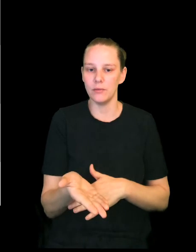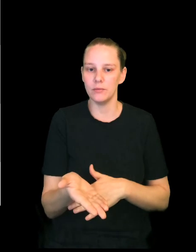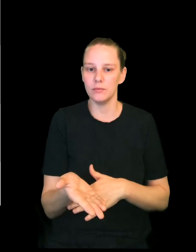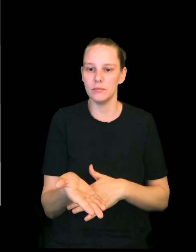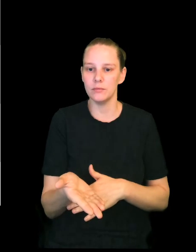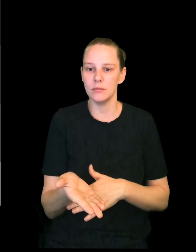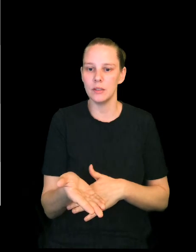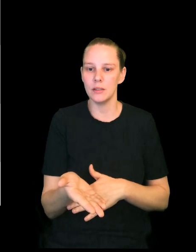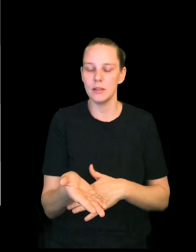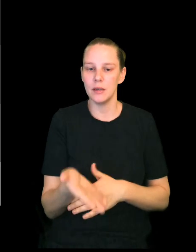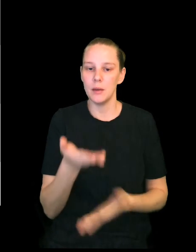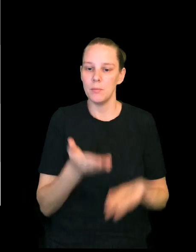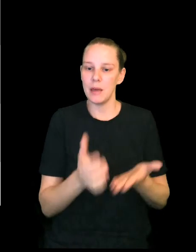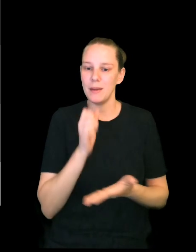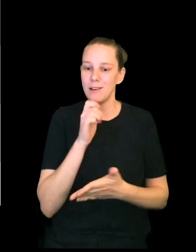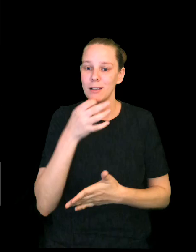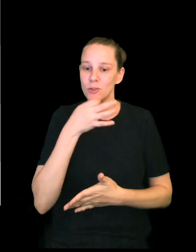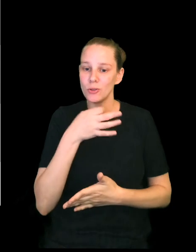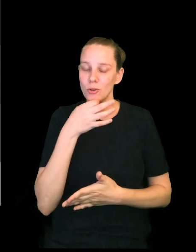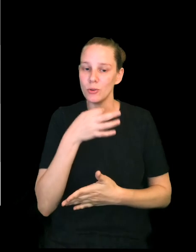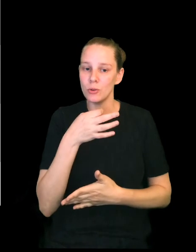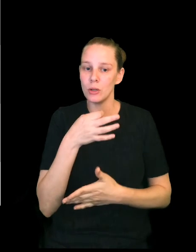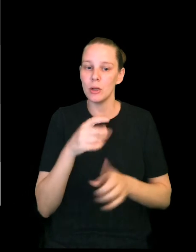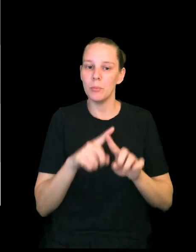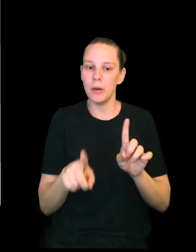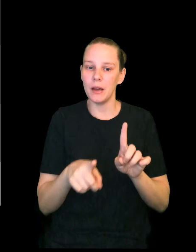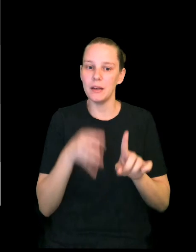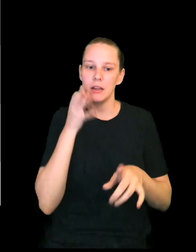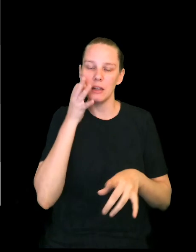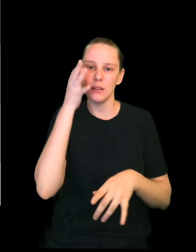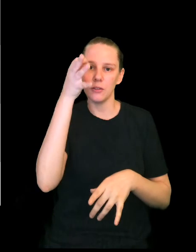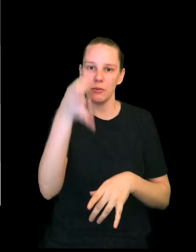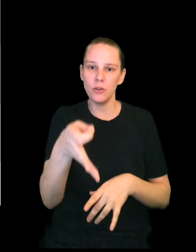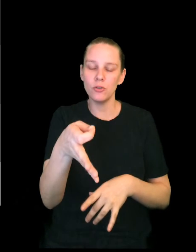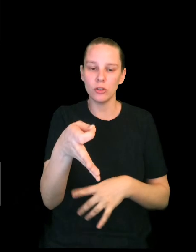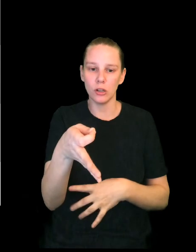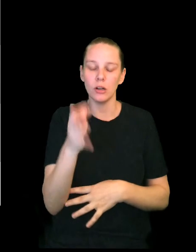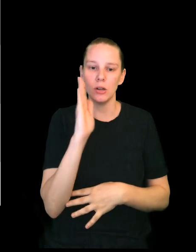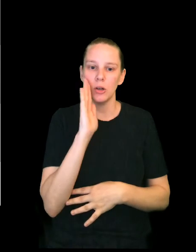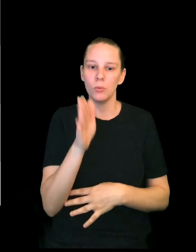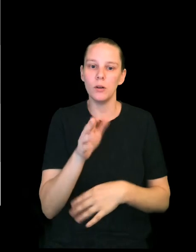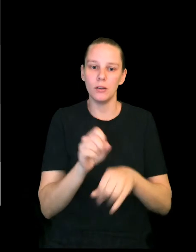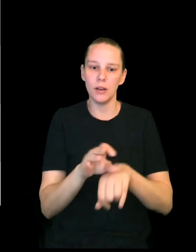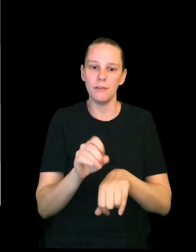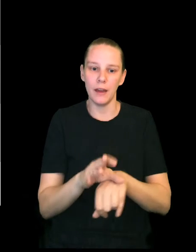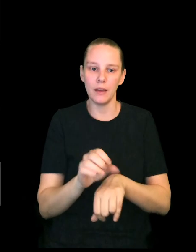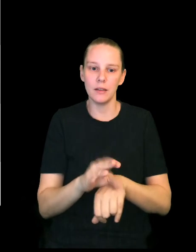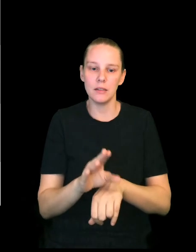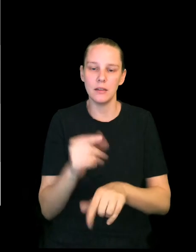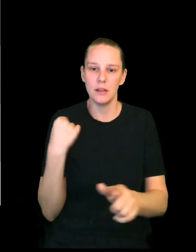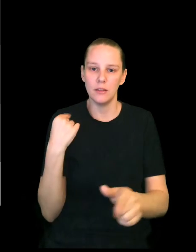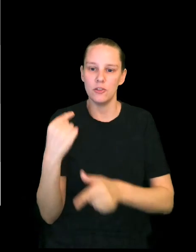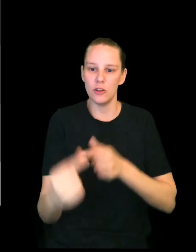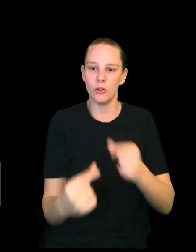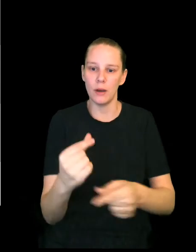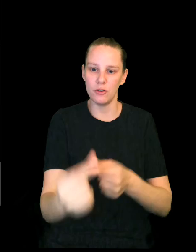there. Maybe not soon, but in the future will